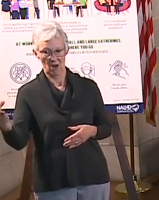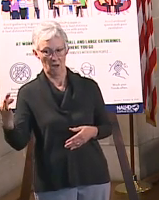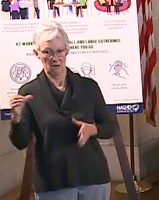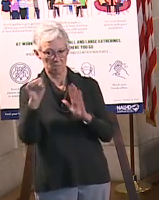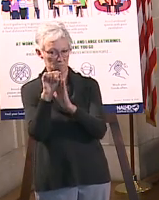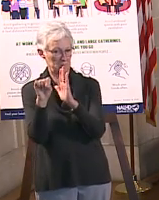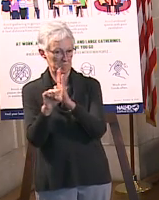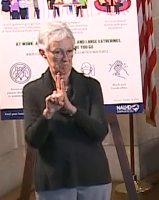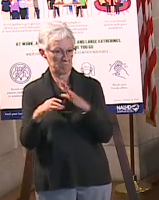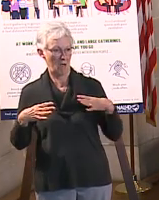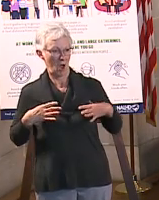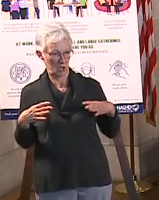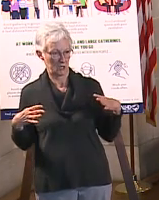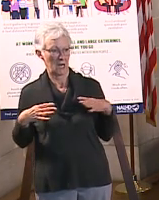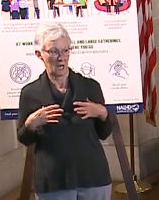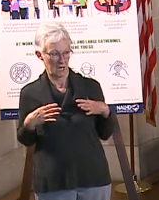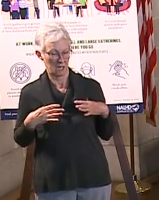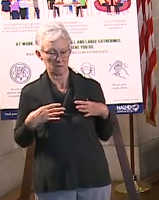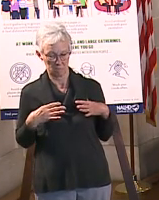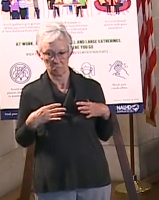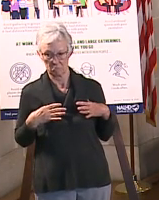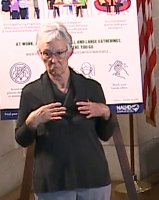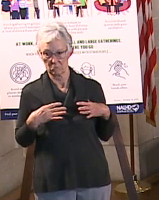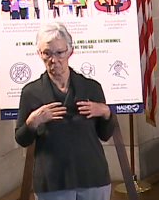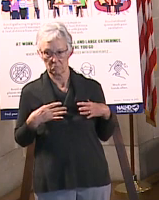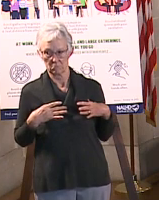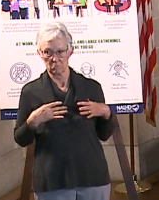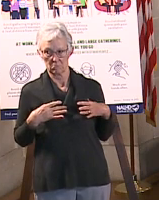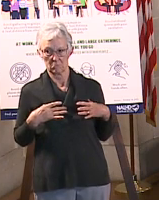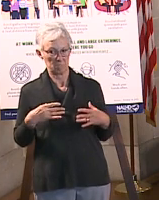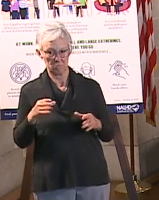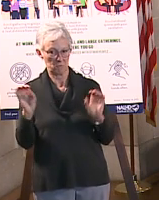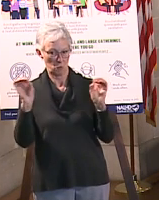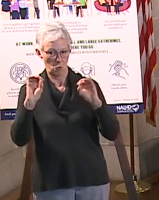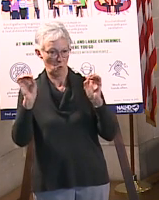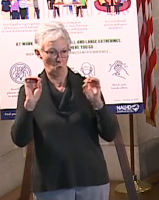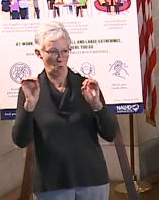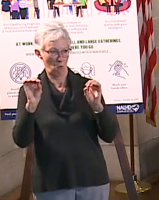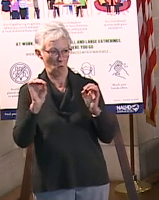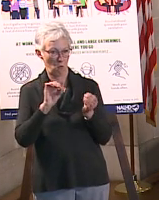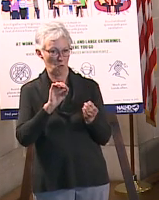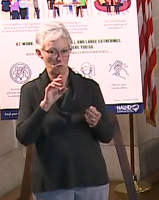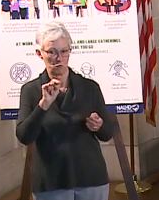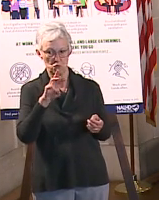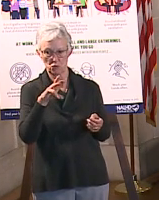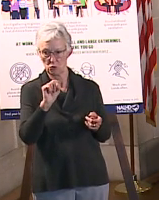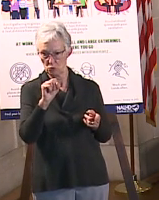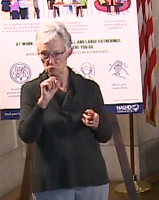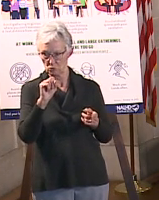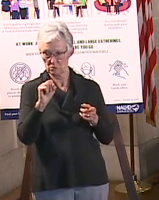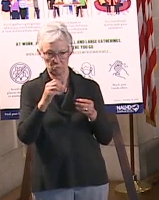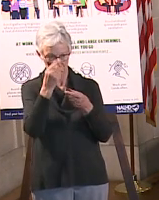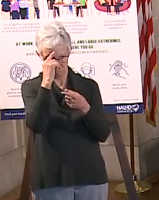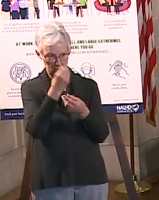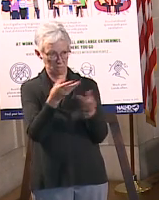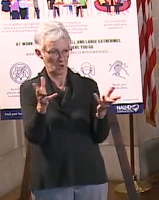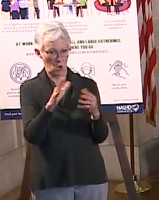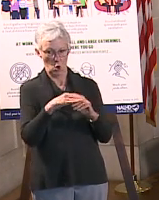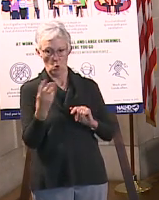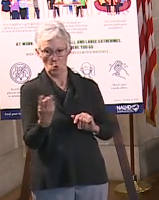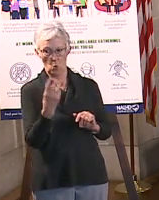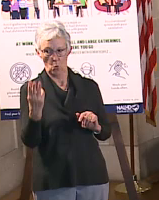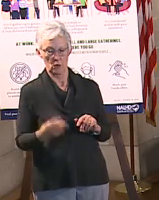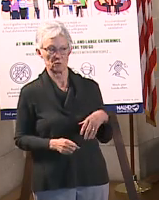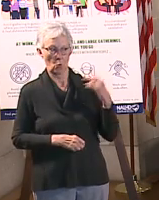holidays. So Christmas holiday will be Thursday and Friday. We will not do one on Wednesday. So it'll just be Monday next week. You only have one